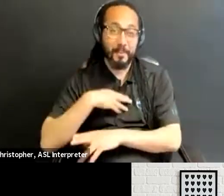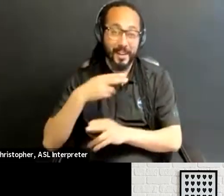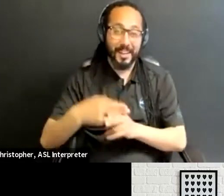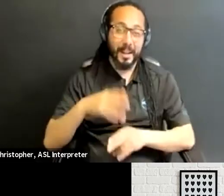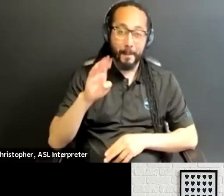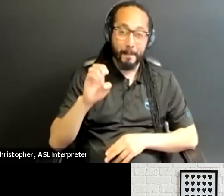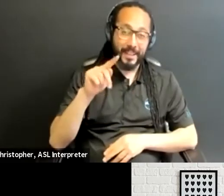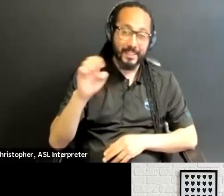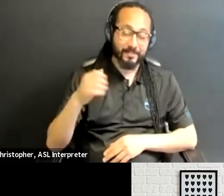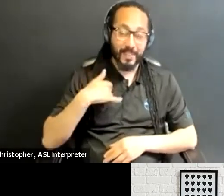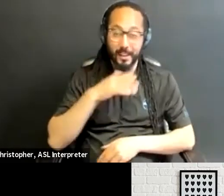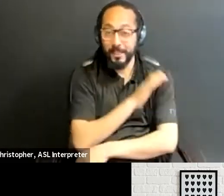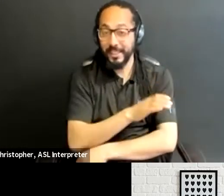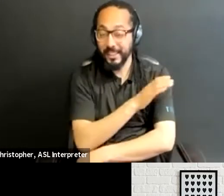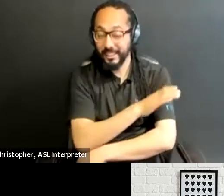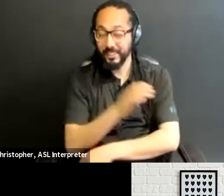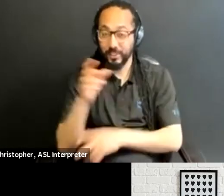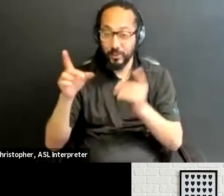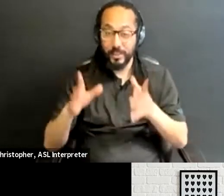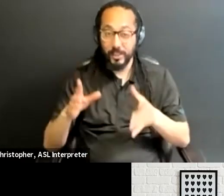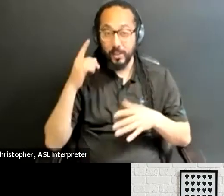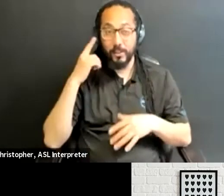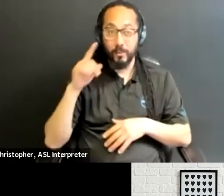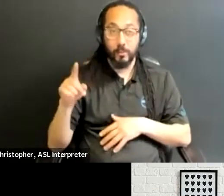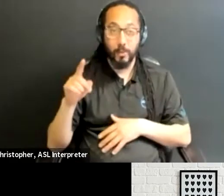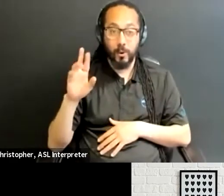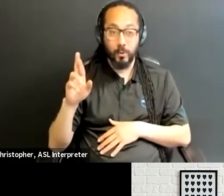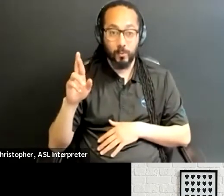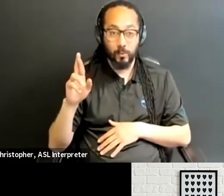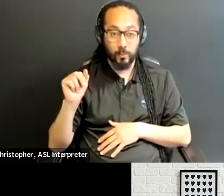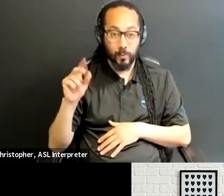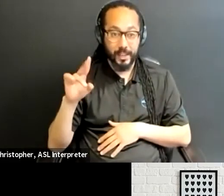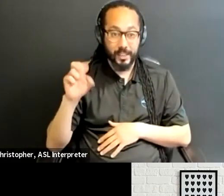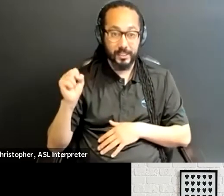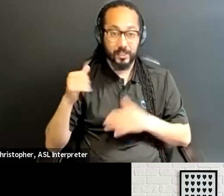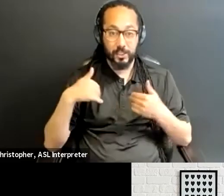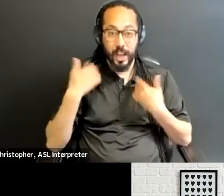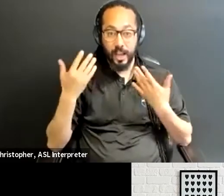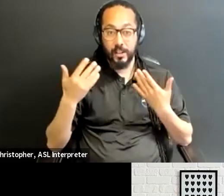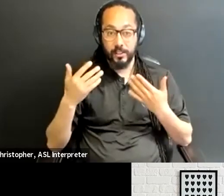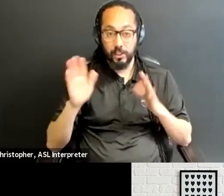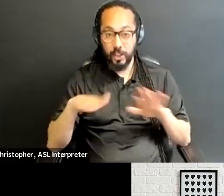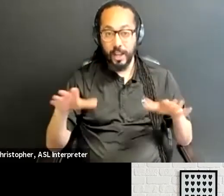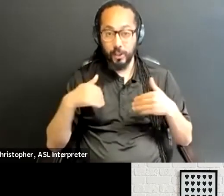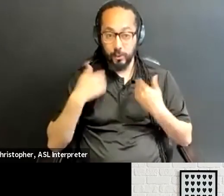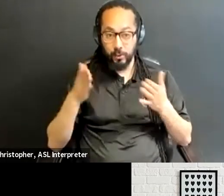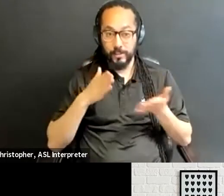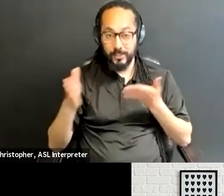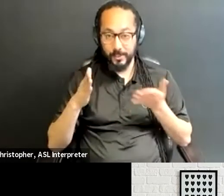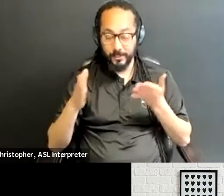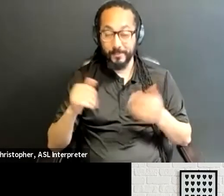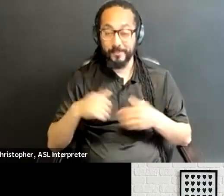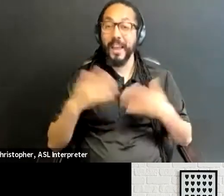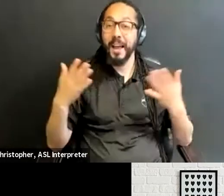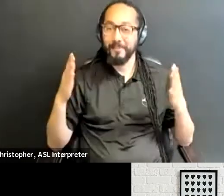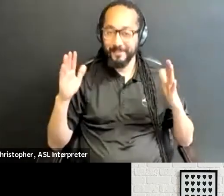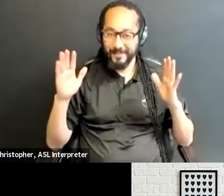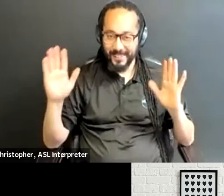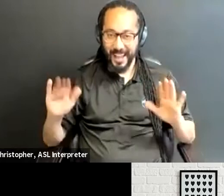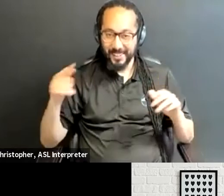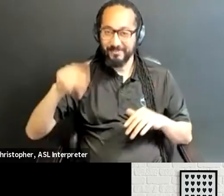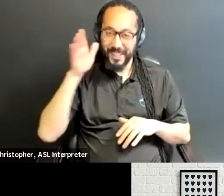director at Radius Child and Youth Services. Thank you so much for having us. I'm glad I'm unmuted. This afternoon, I'm going to be